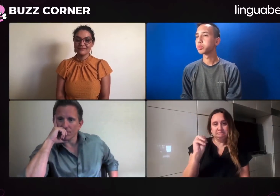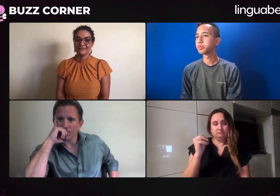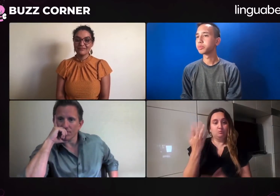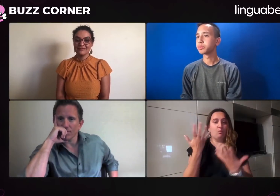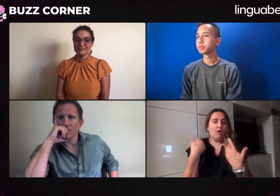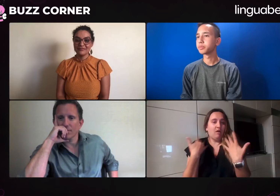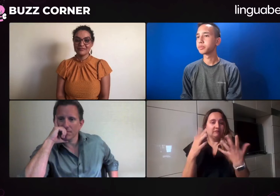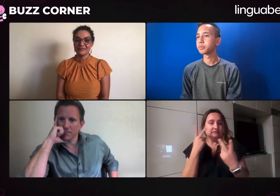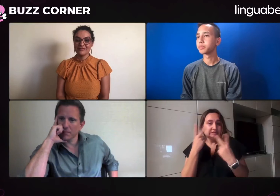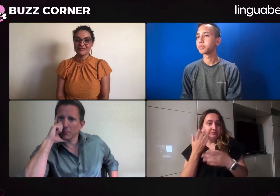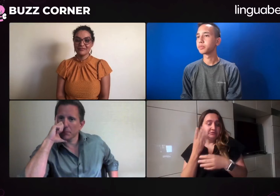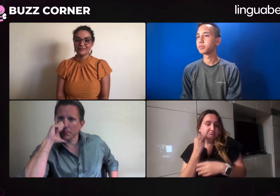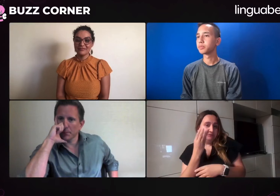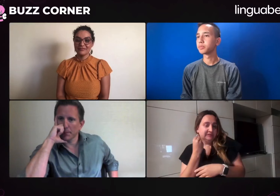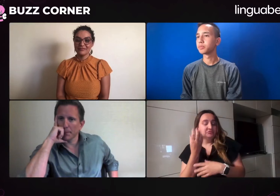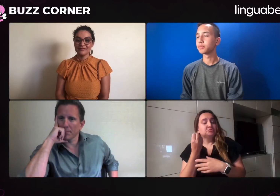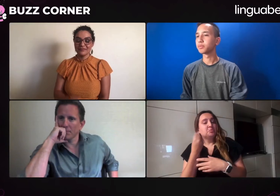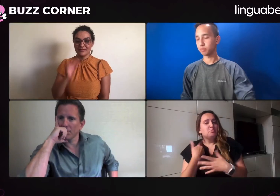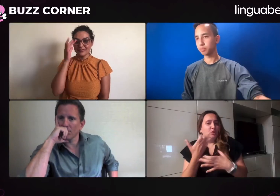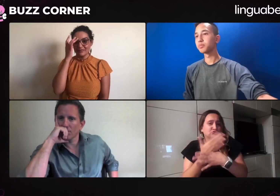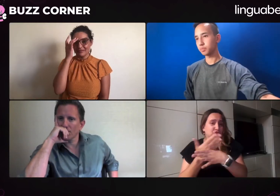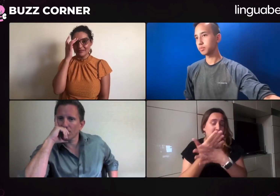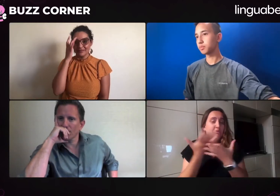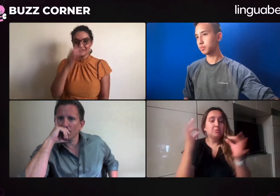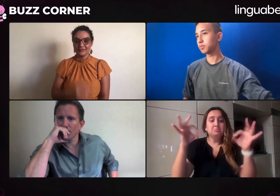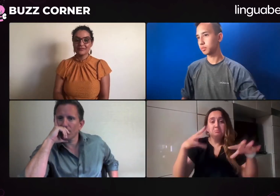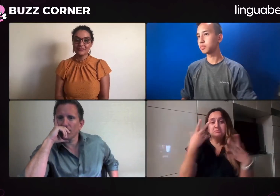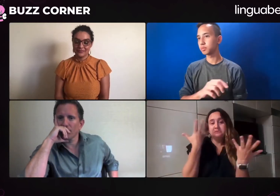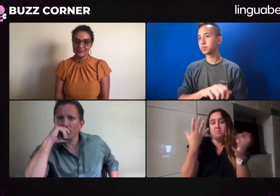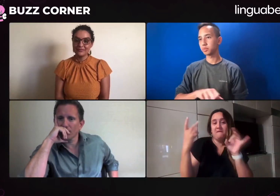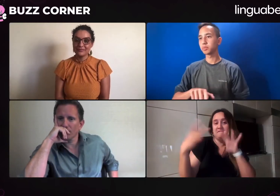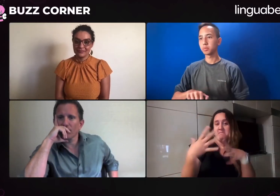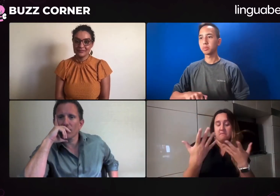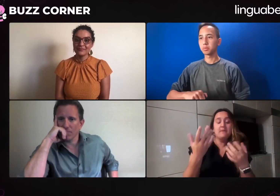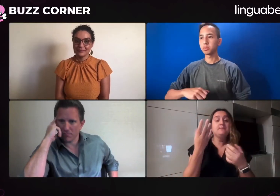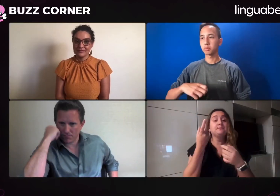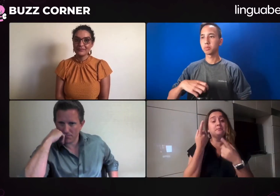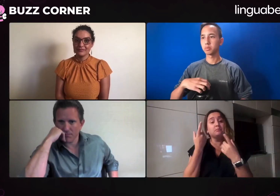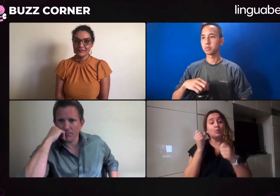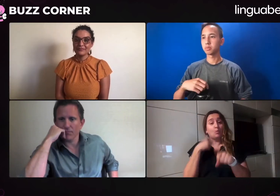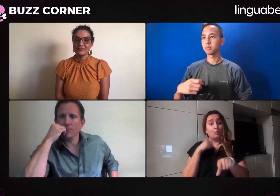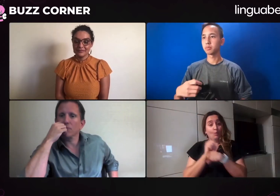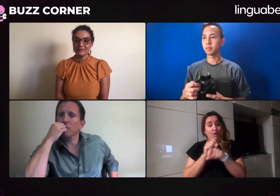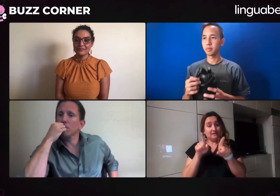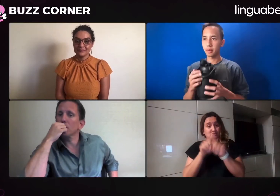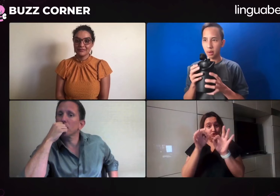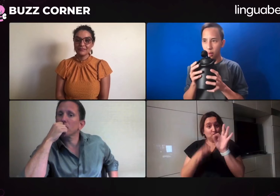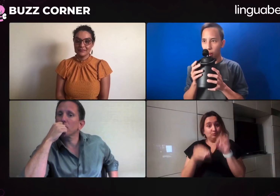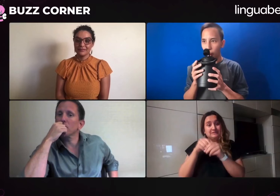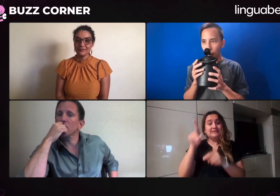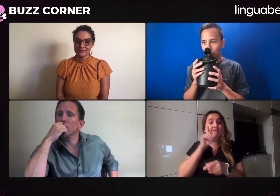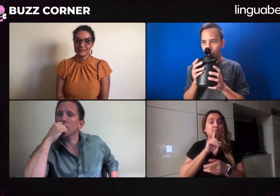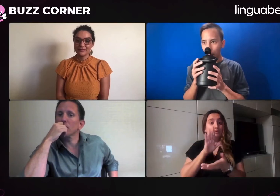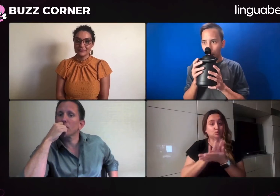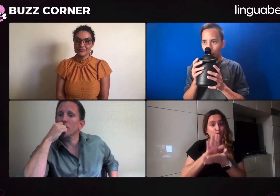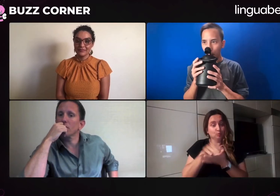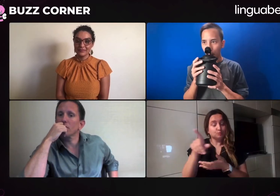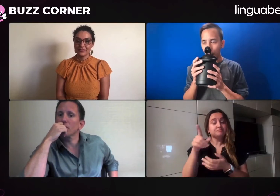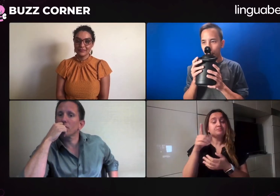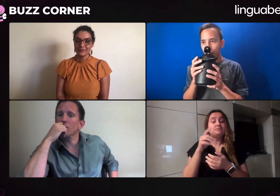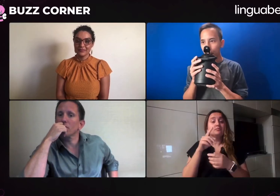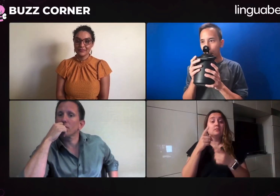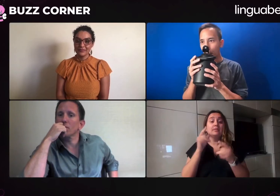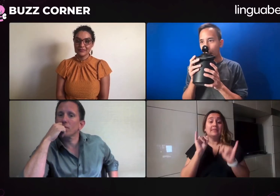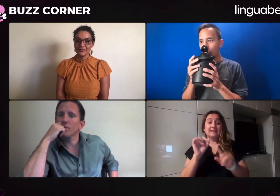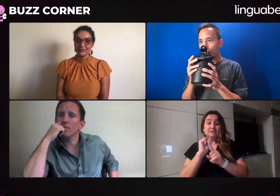thoughts about autism, if you allow me to, and some personal experiences I wanted to share as well and see if I could get your feedback. I worked